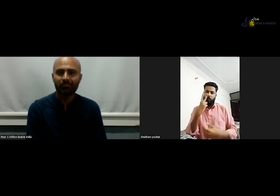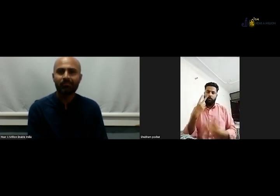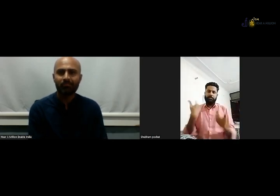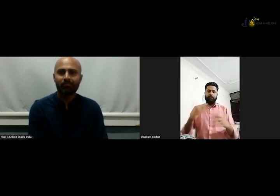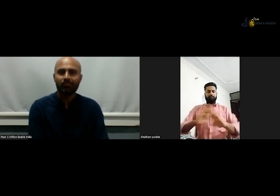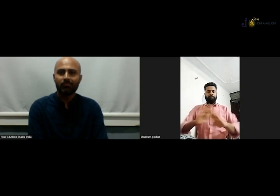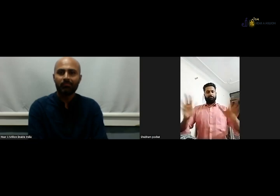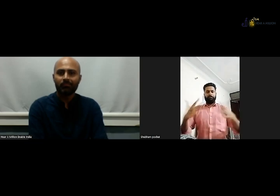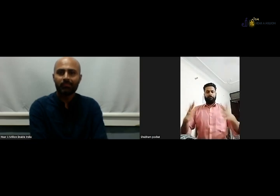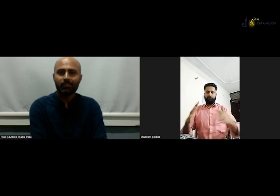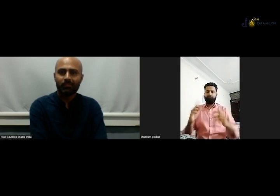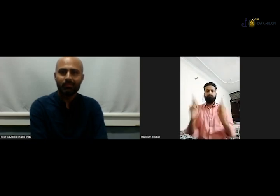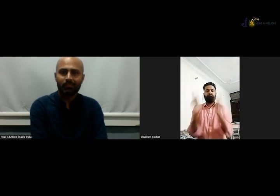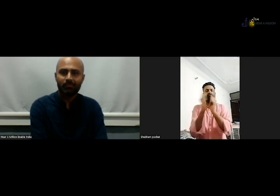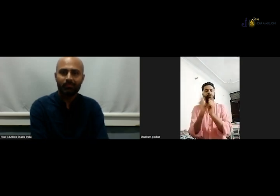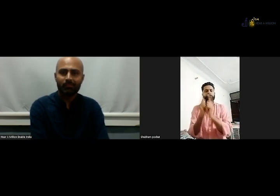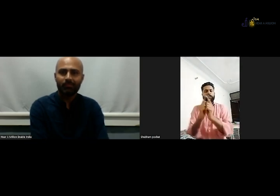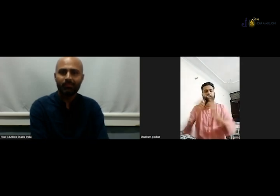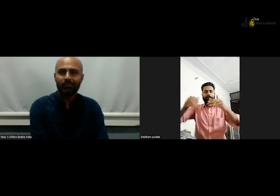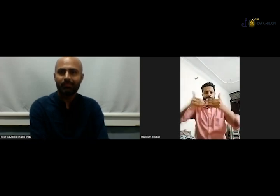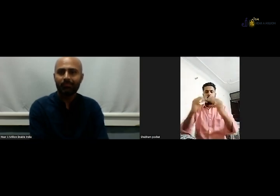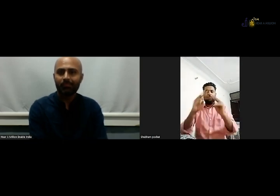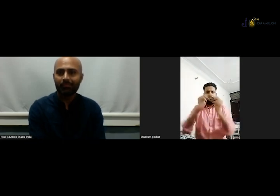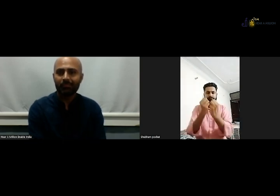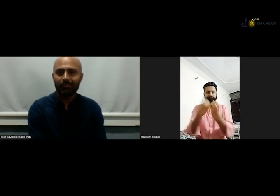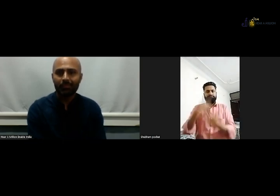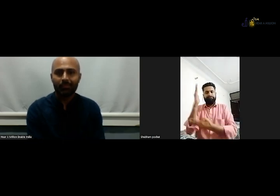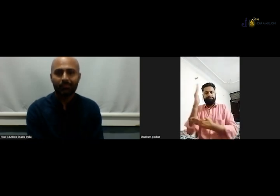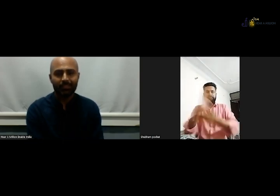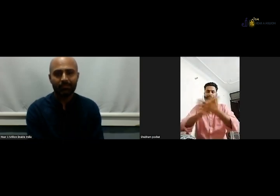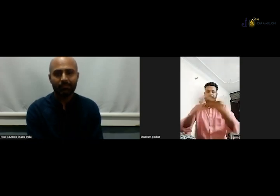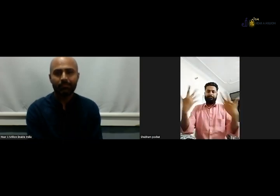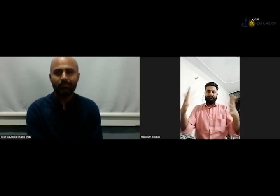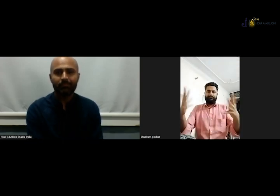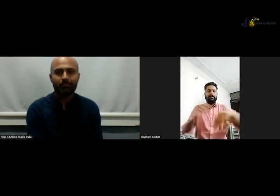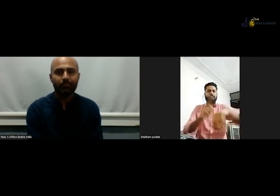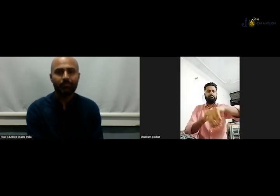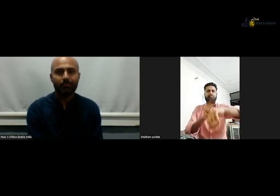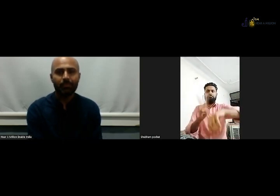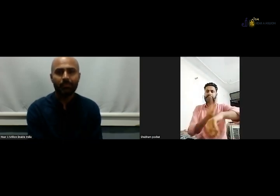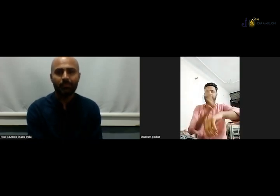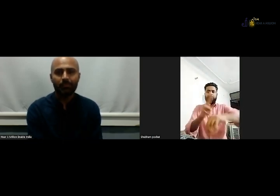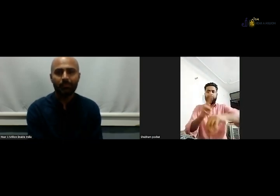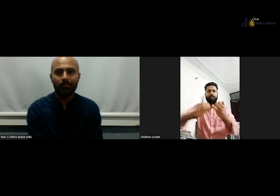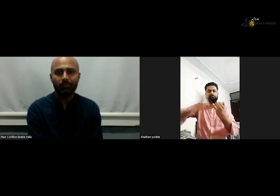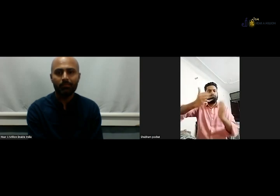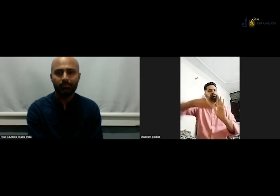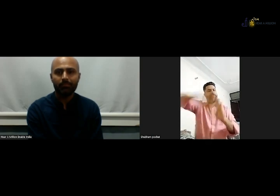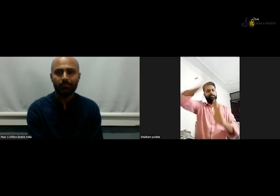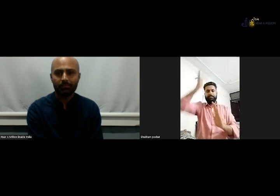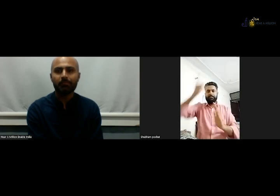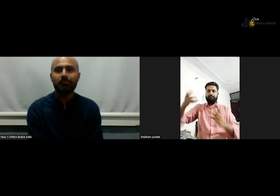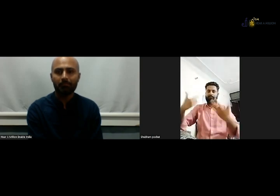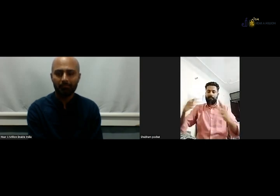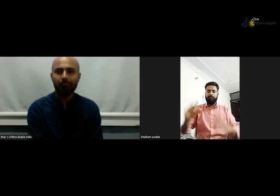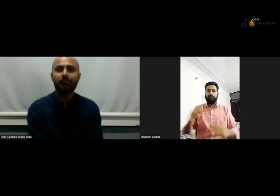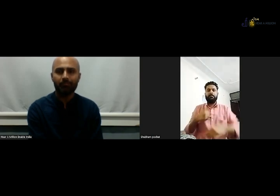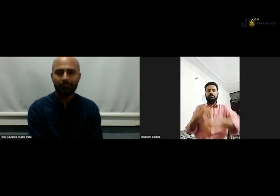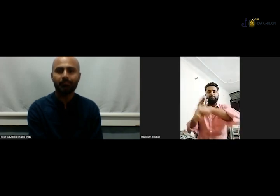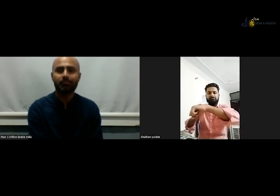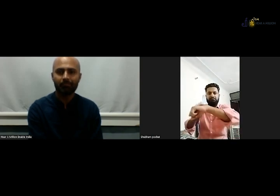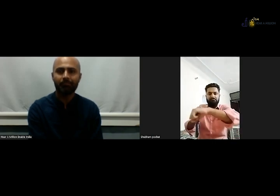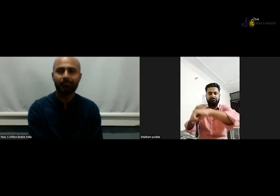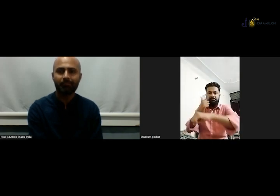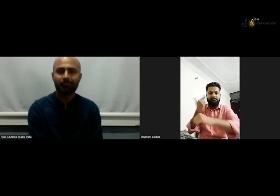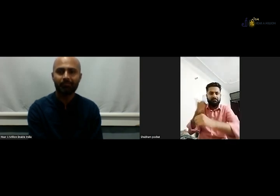and she explained a lot of things to the secretary person. So we had the workshop, and it was a 2-hour workshop, and